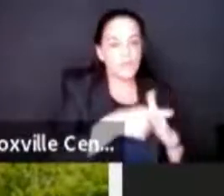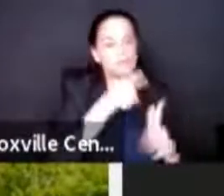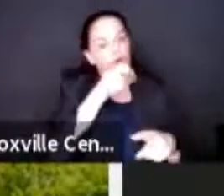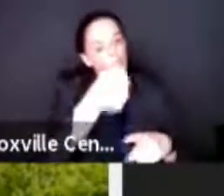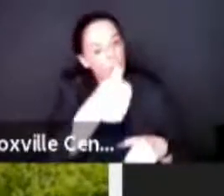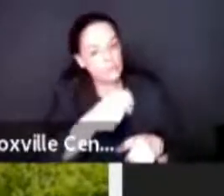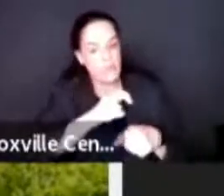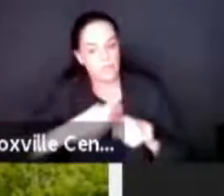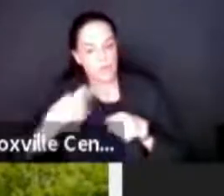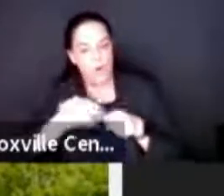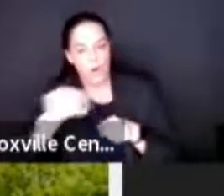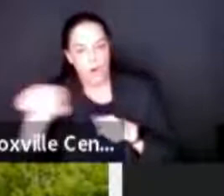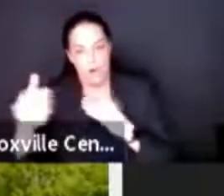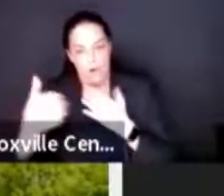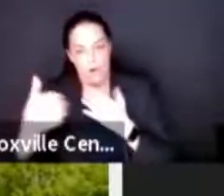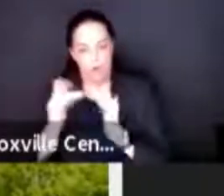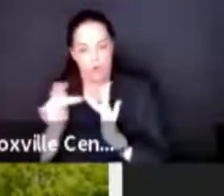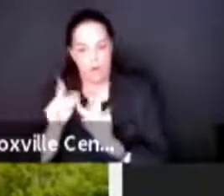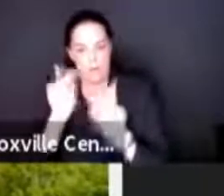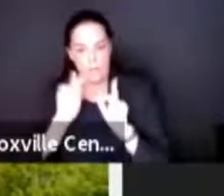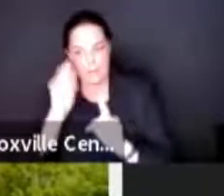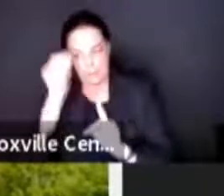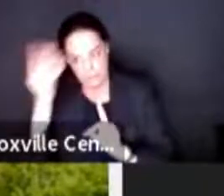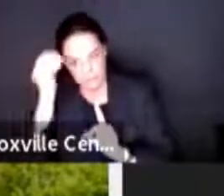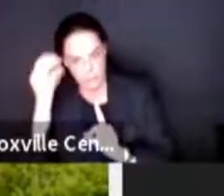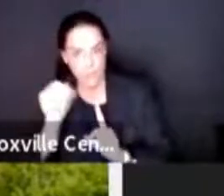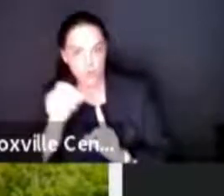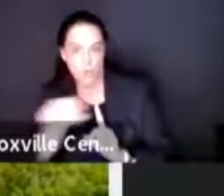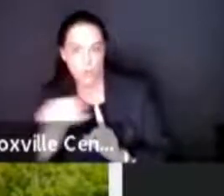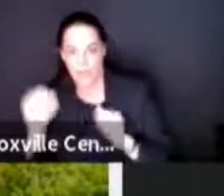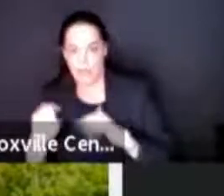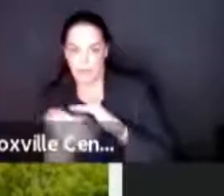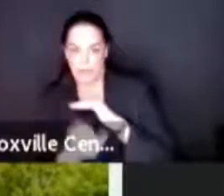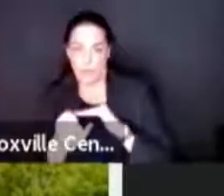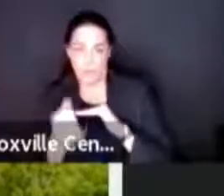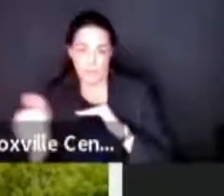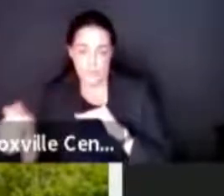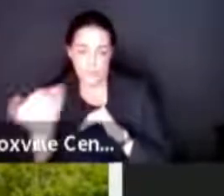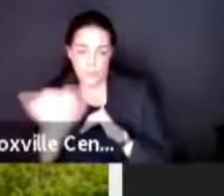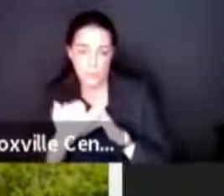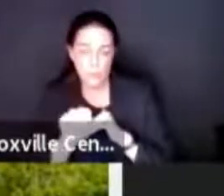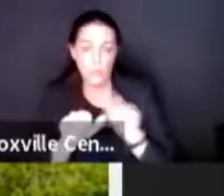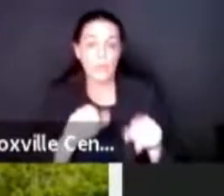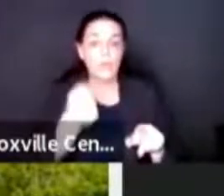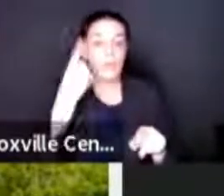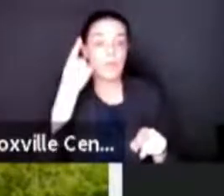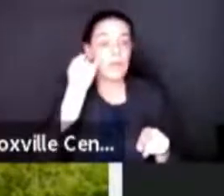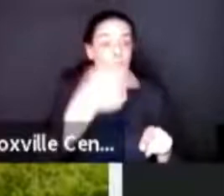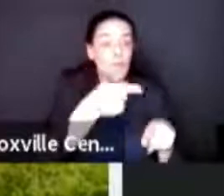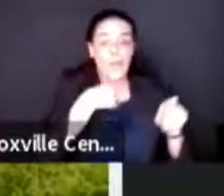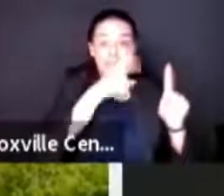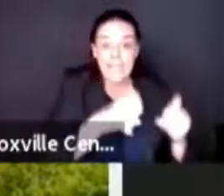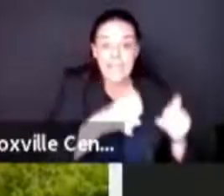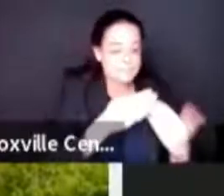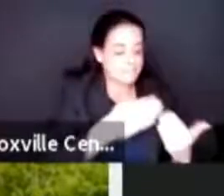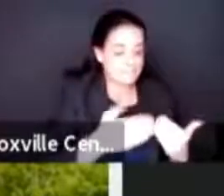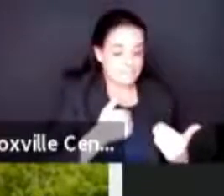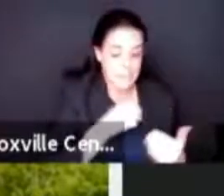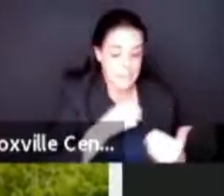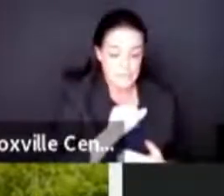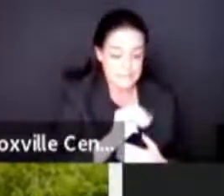aware so they can begin quarantining. Additionally, if you've been tested, regardless of whether or not you have symptoms, you need